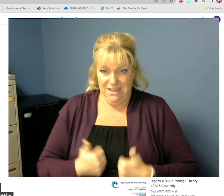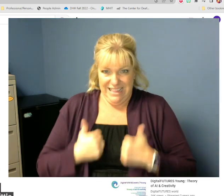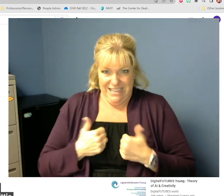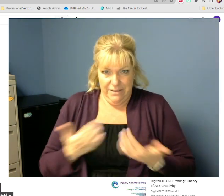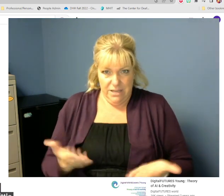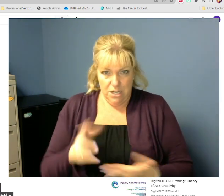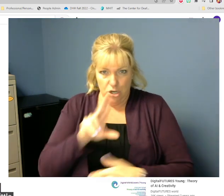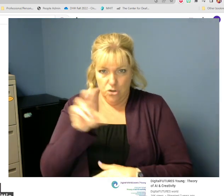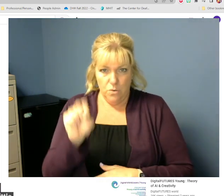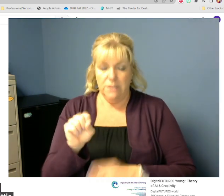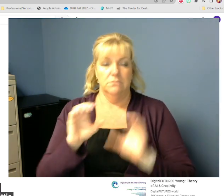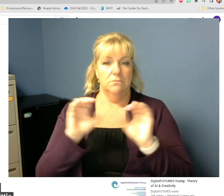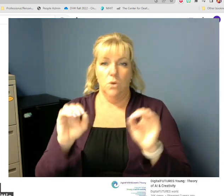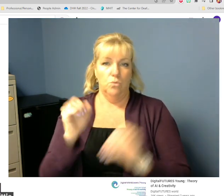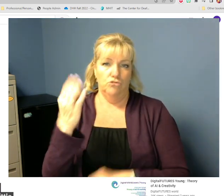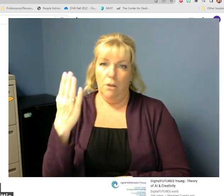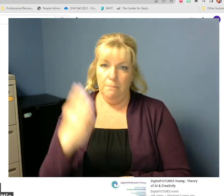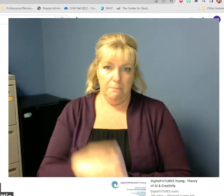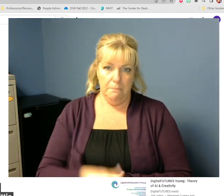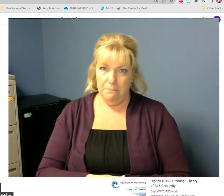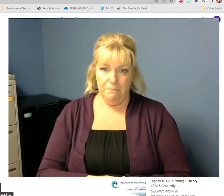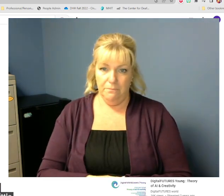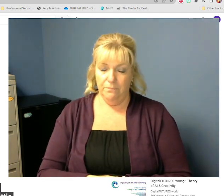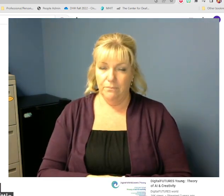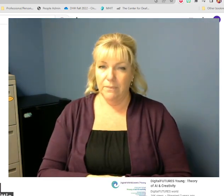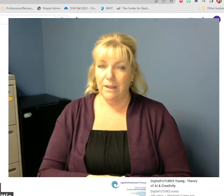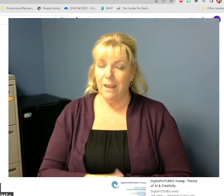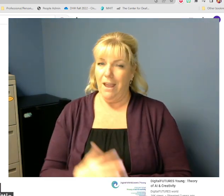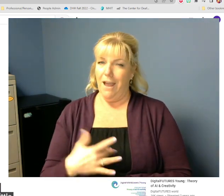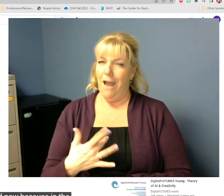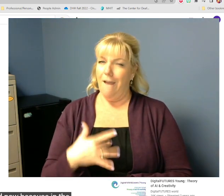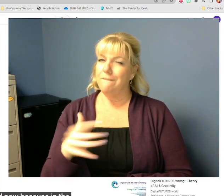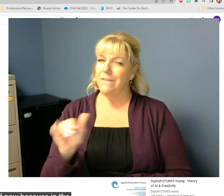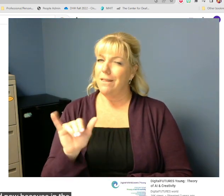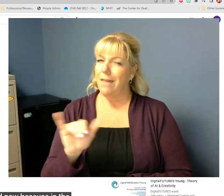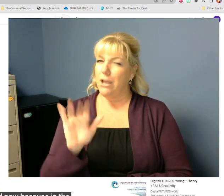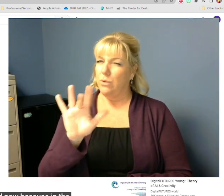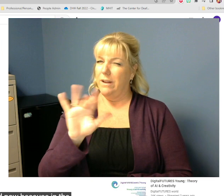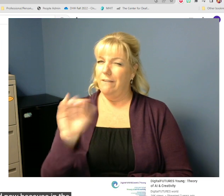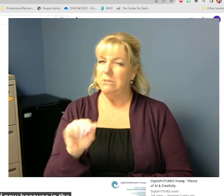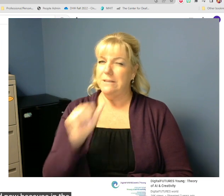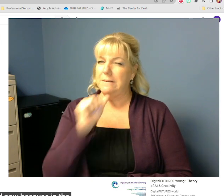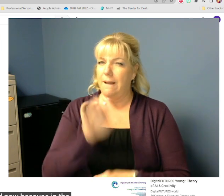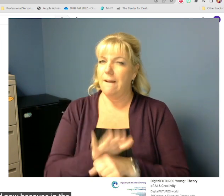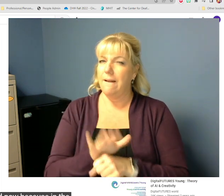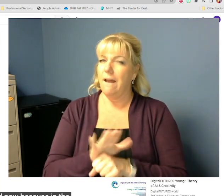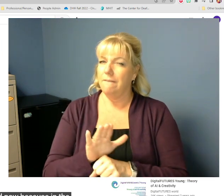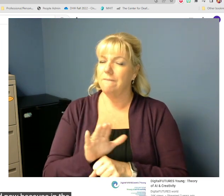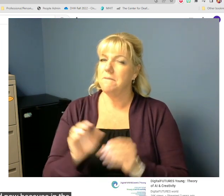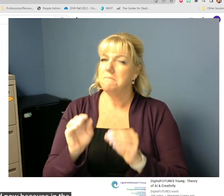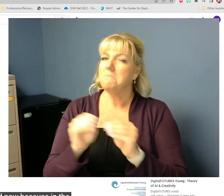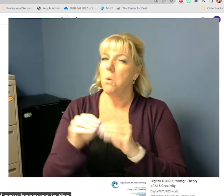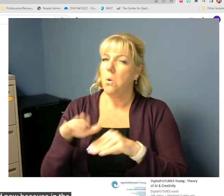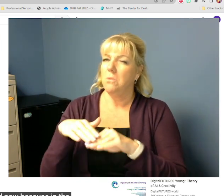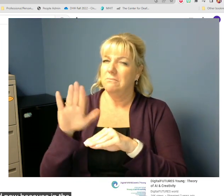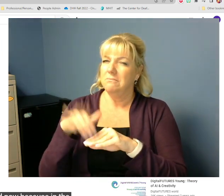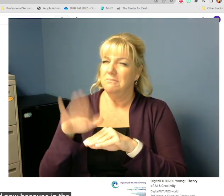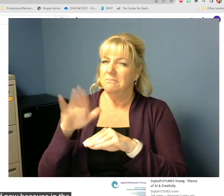unemployed. That's probably underreported, a little like employment numbers are probably